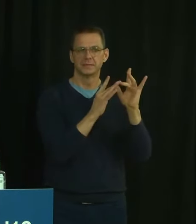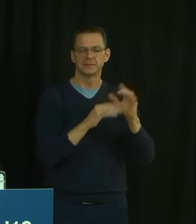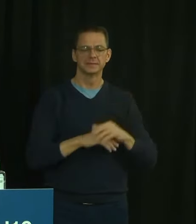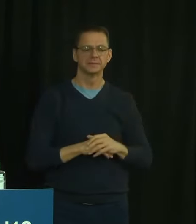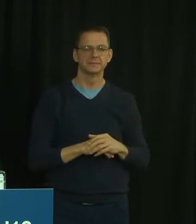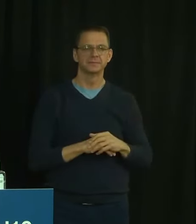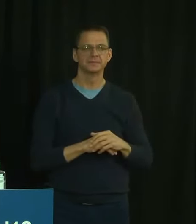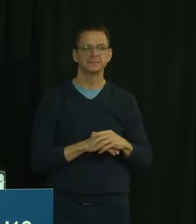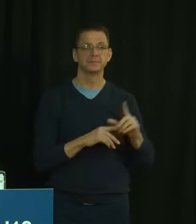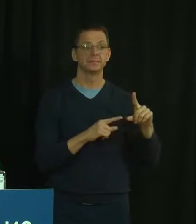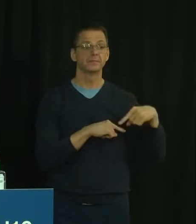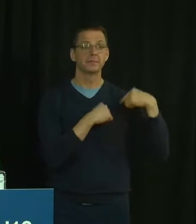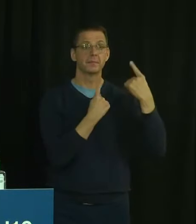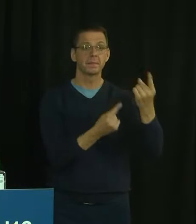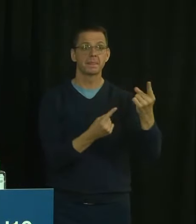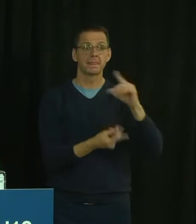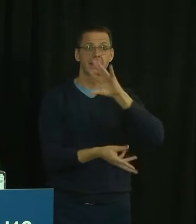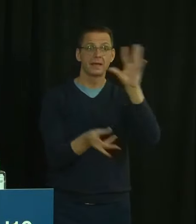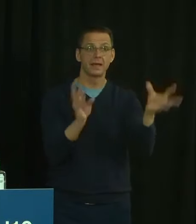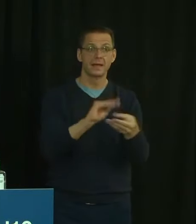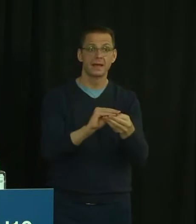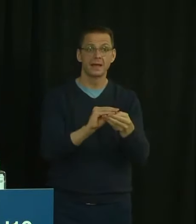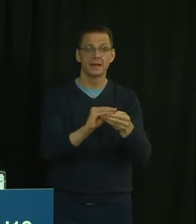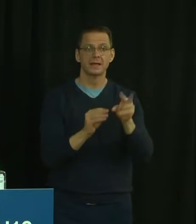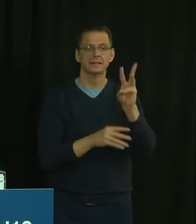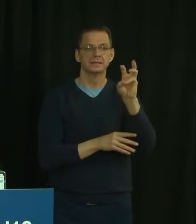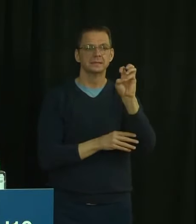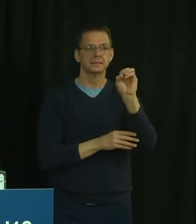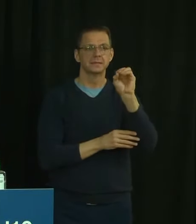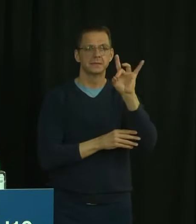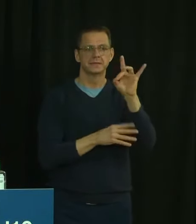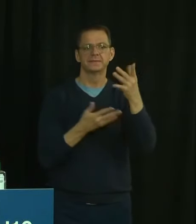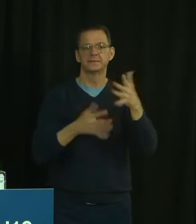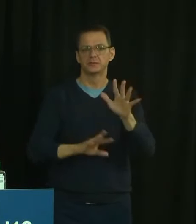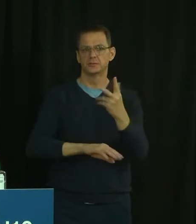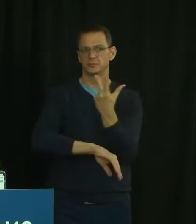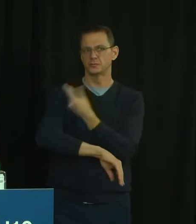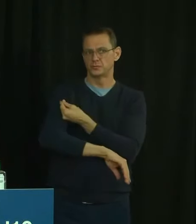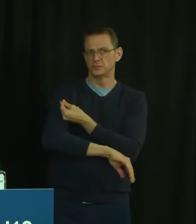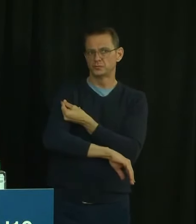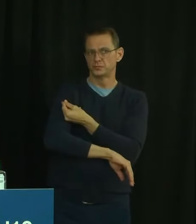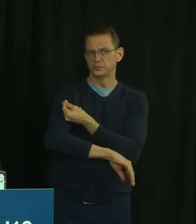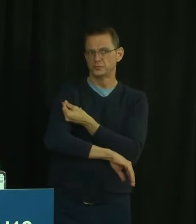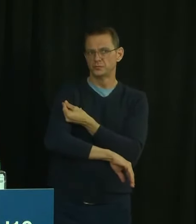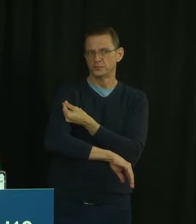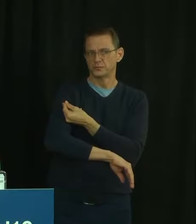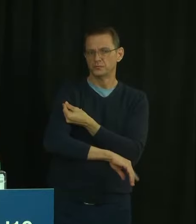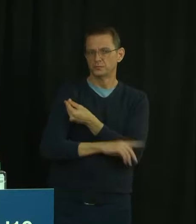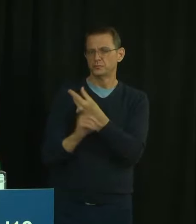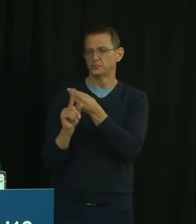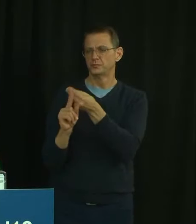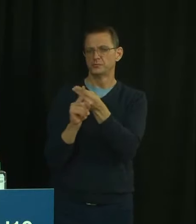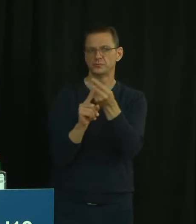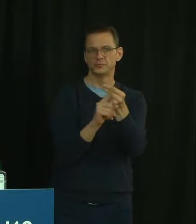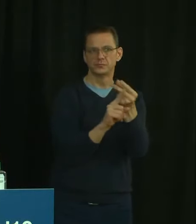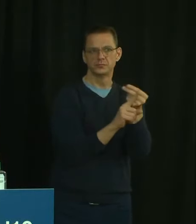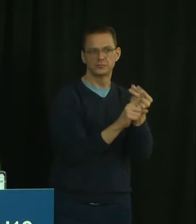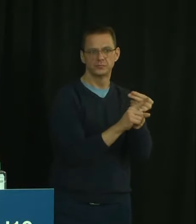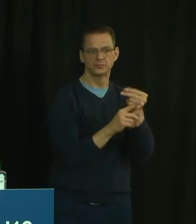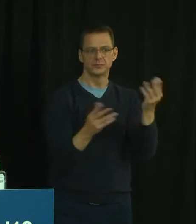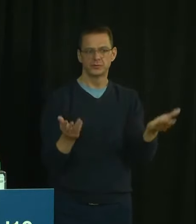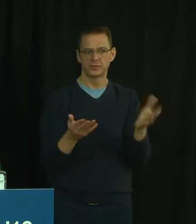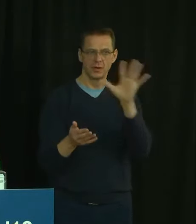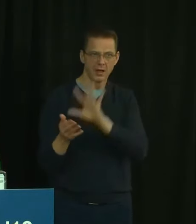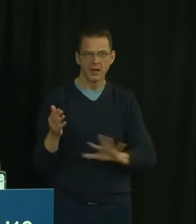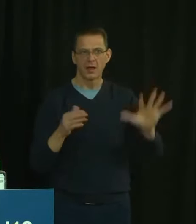in our province. Over the last 24 hours, we have identified 545 new cases of COVID-19